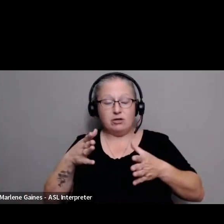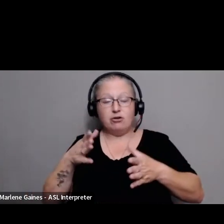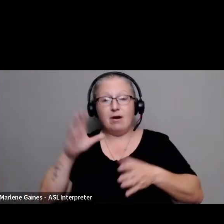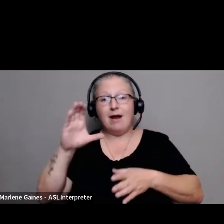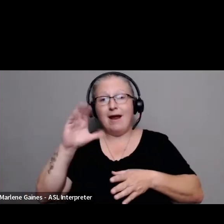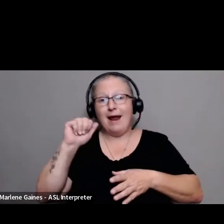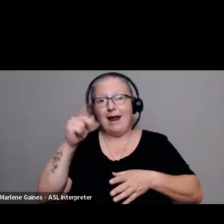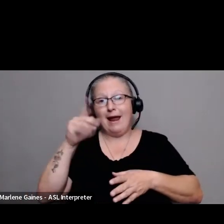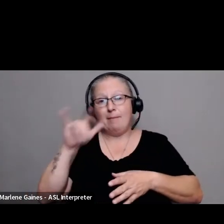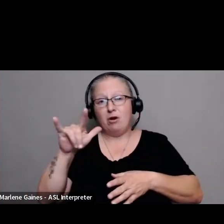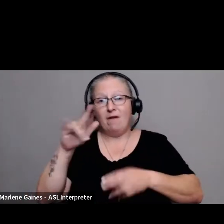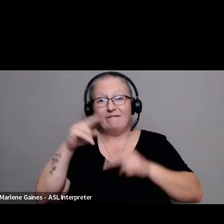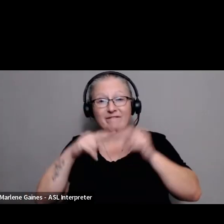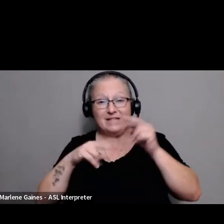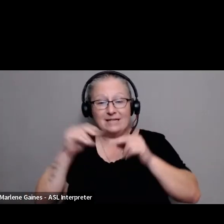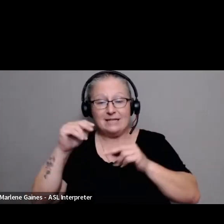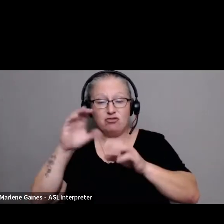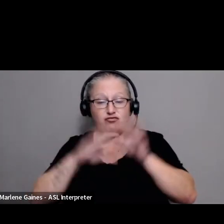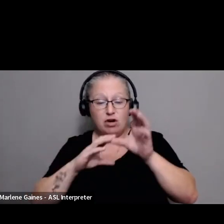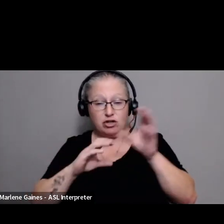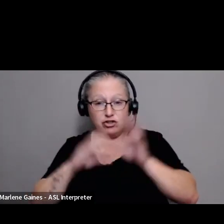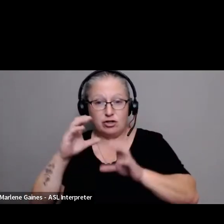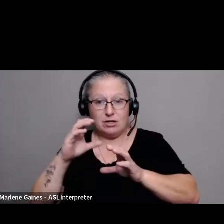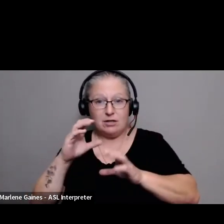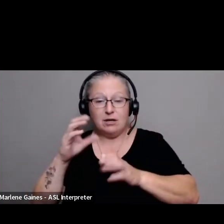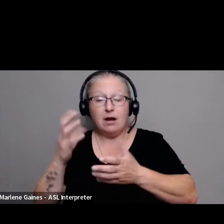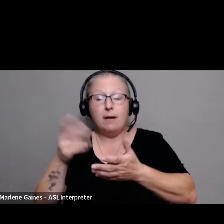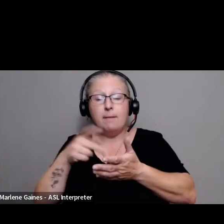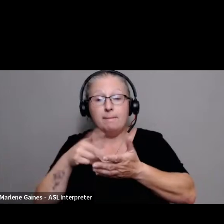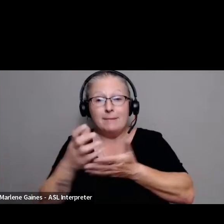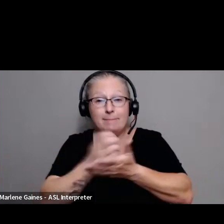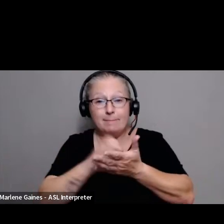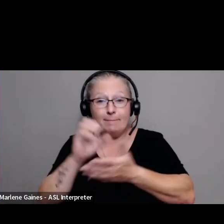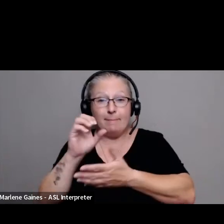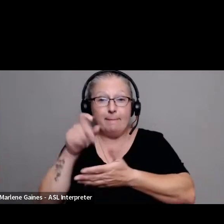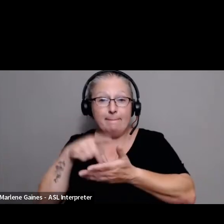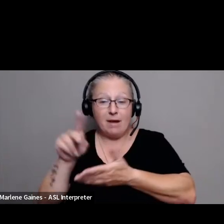Capital Facilities and Construction. Salary would be